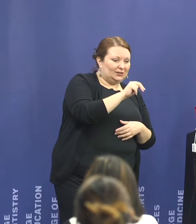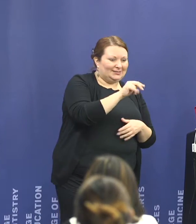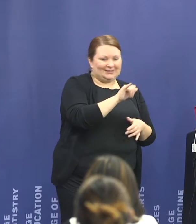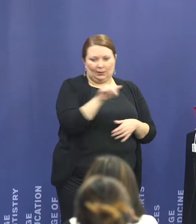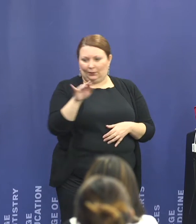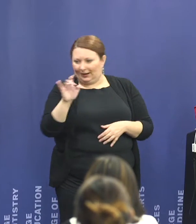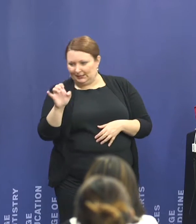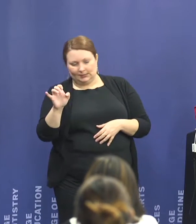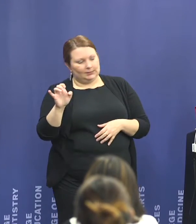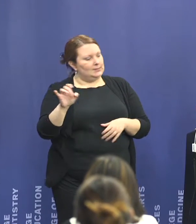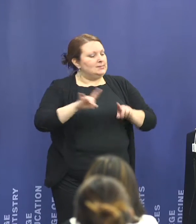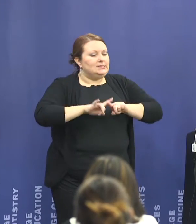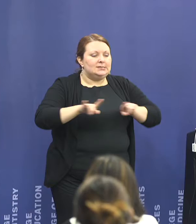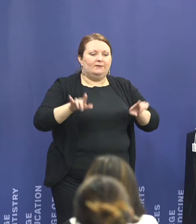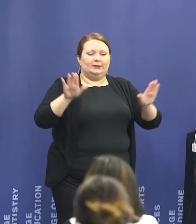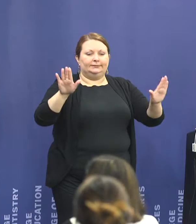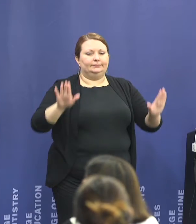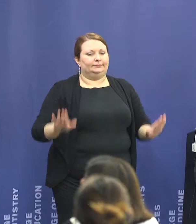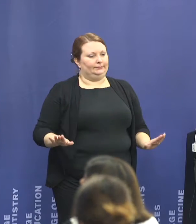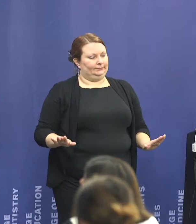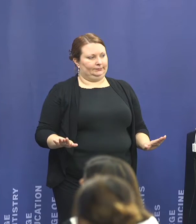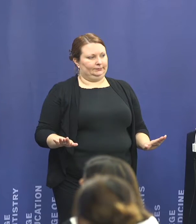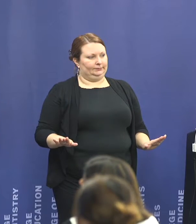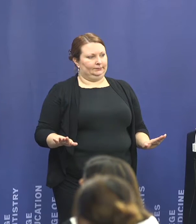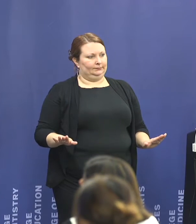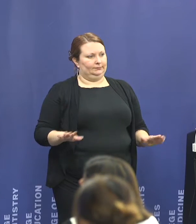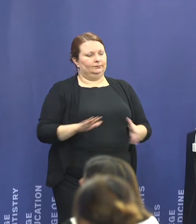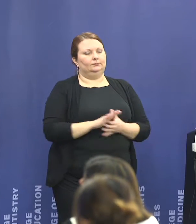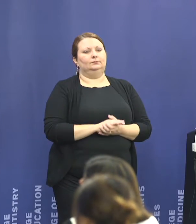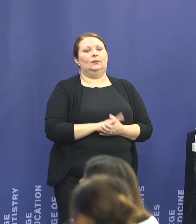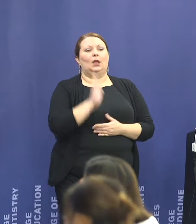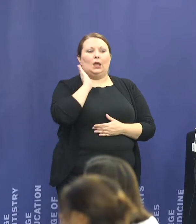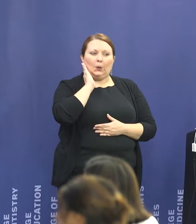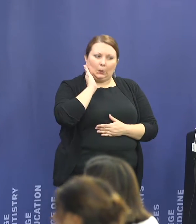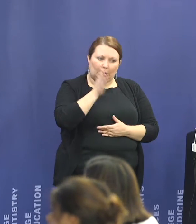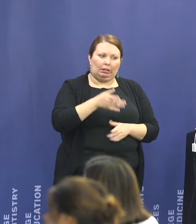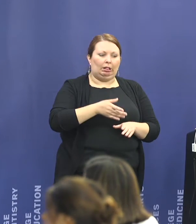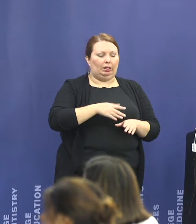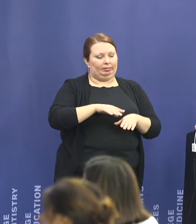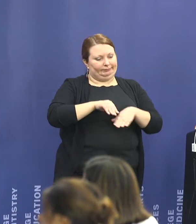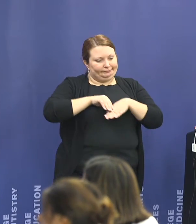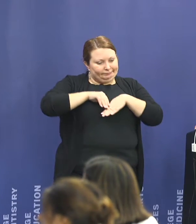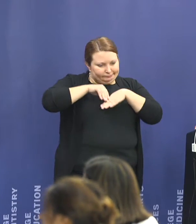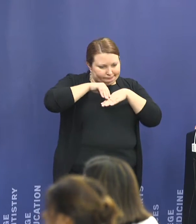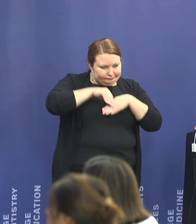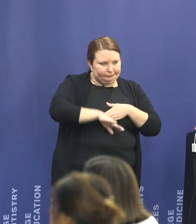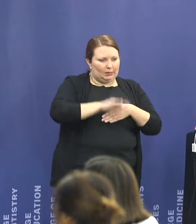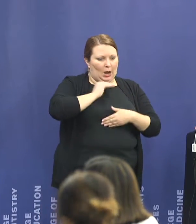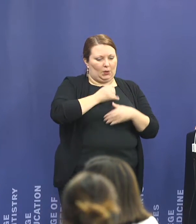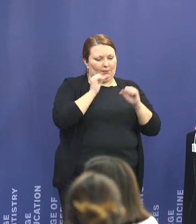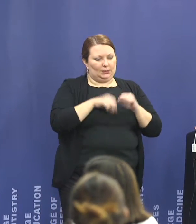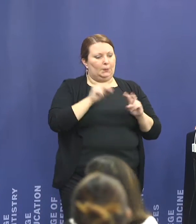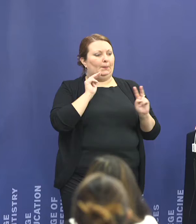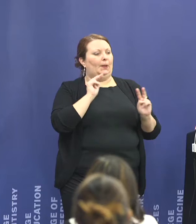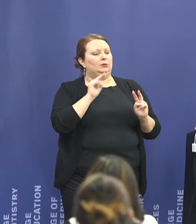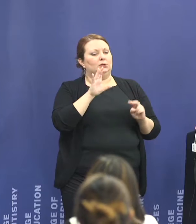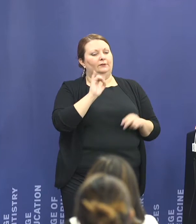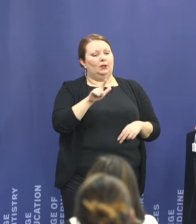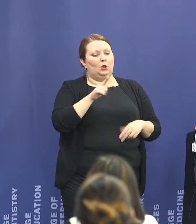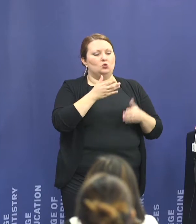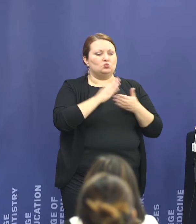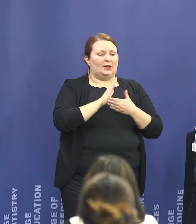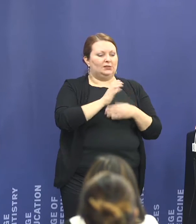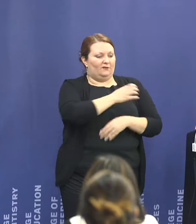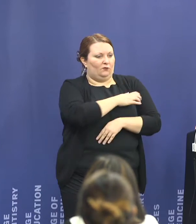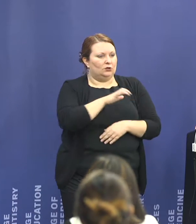same as race. They're different social constructions. And it will compromise our ability to monitor civil rights